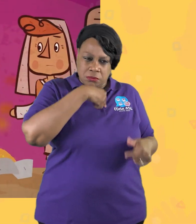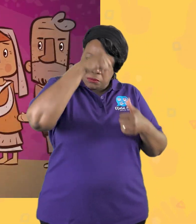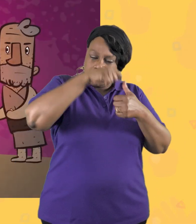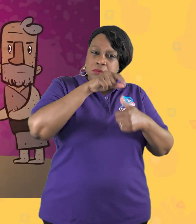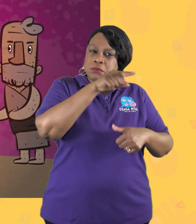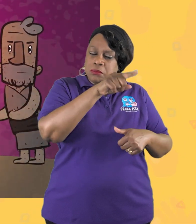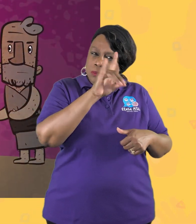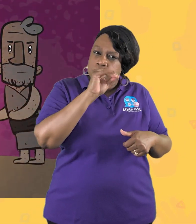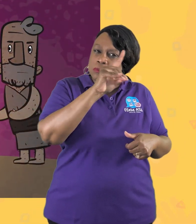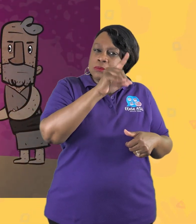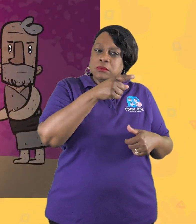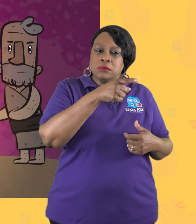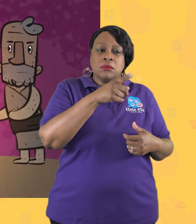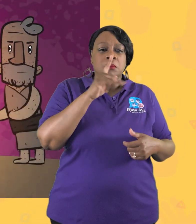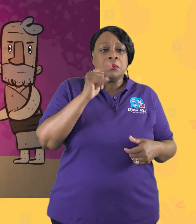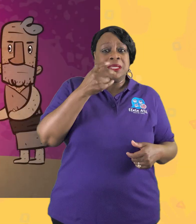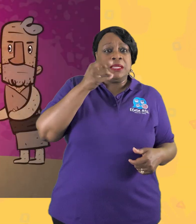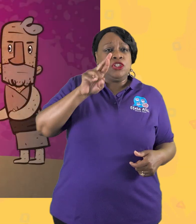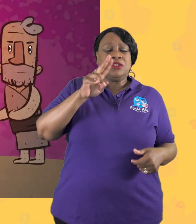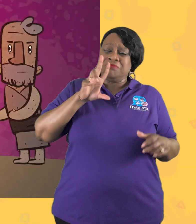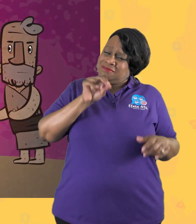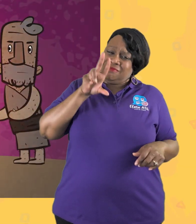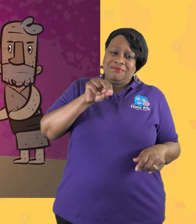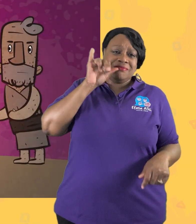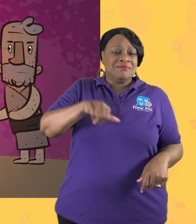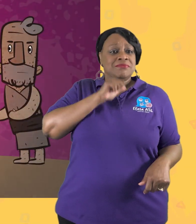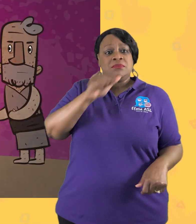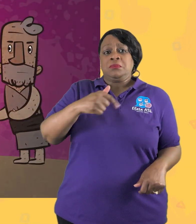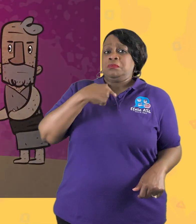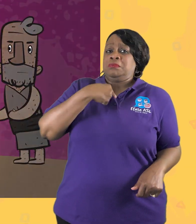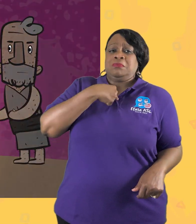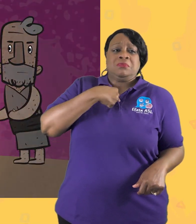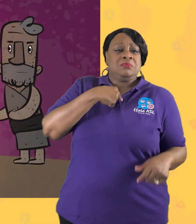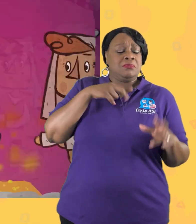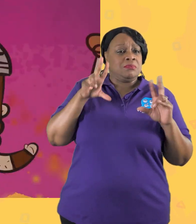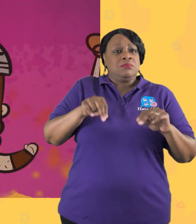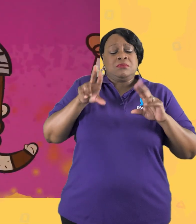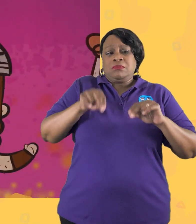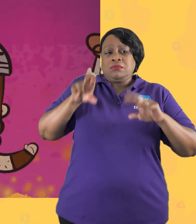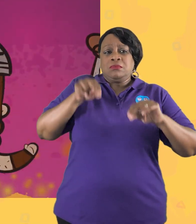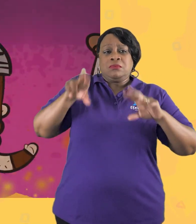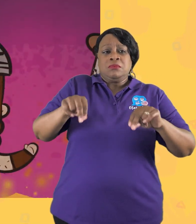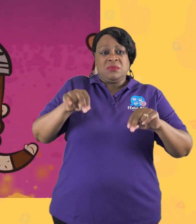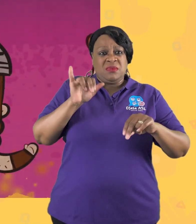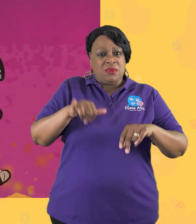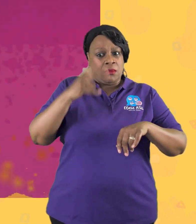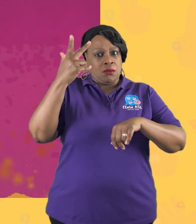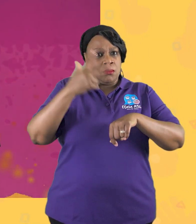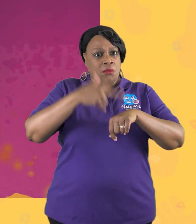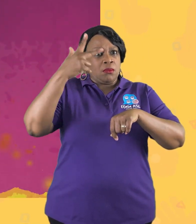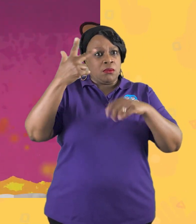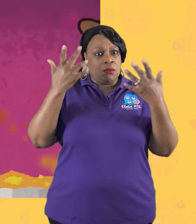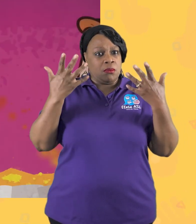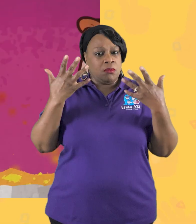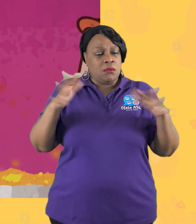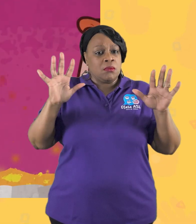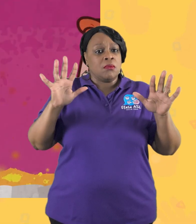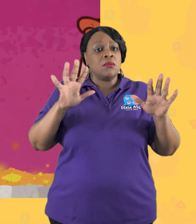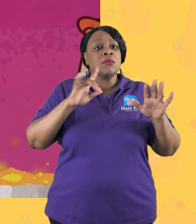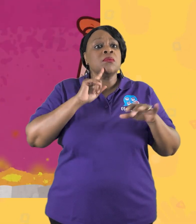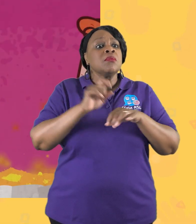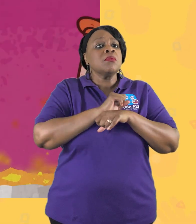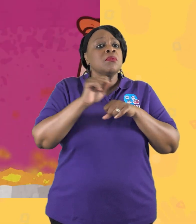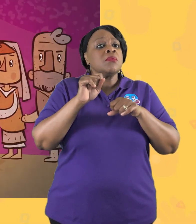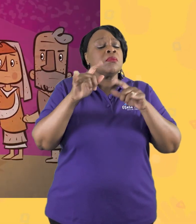Jesus? This must be one of them. He comes from the same place as all of them." Yeah, you're right. But Peter said,